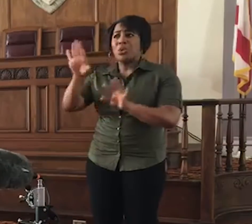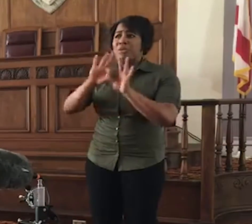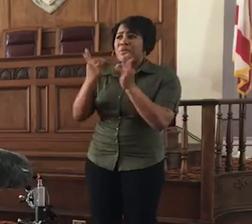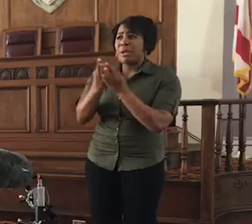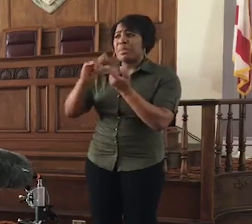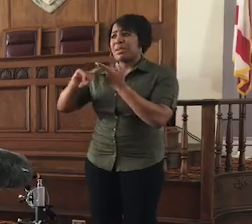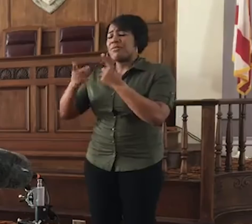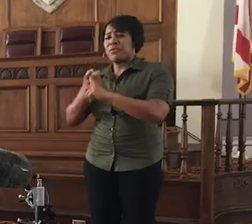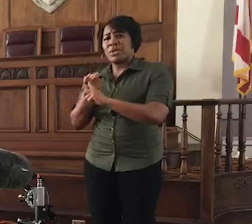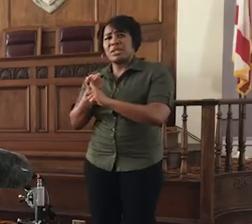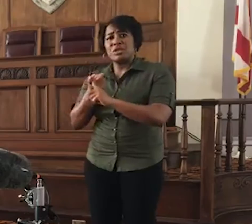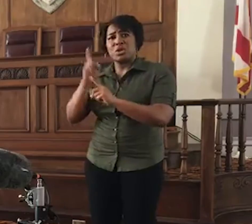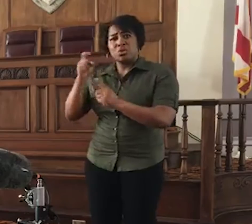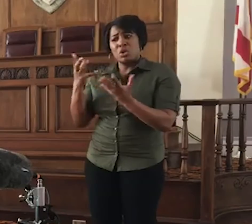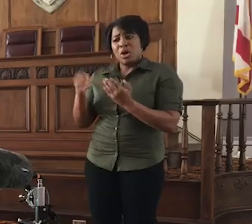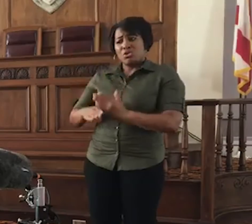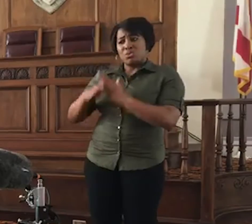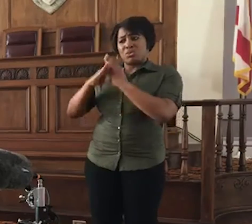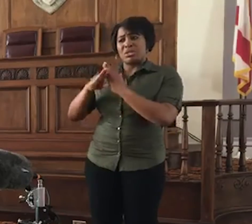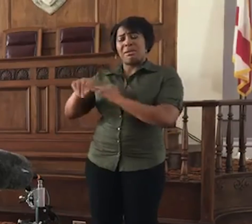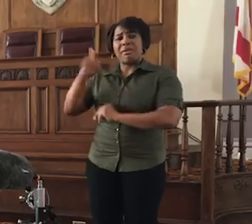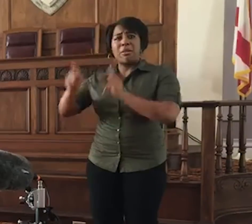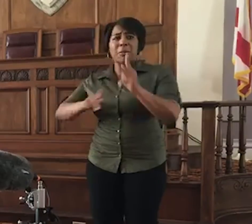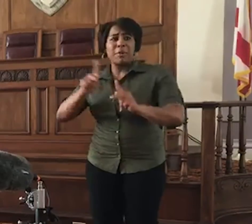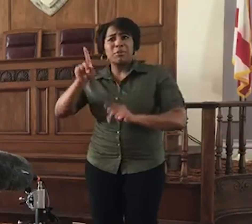love. Well, folks,